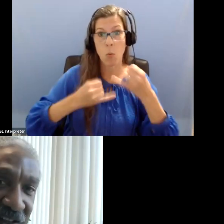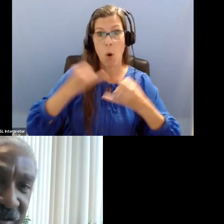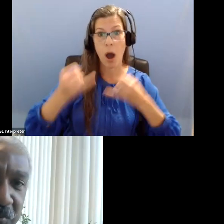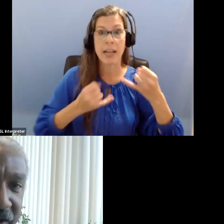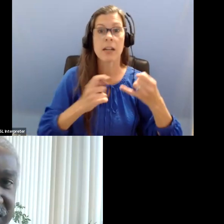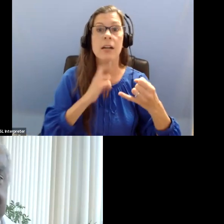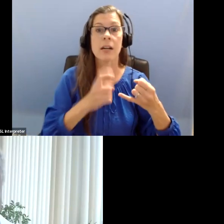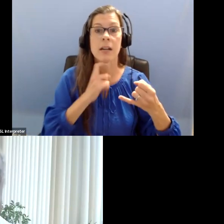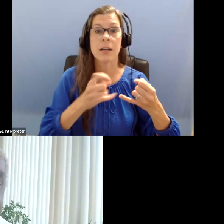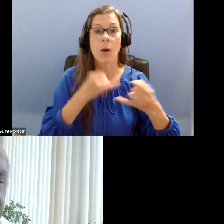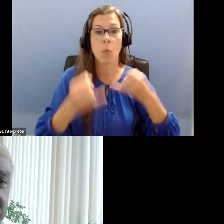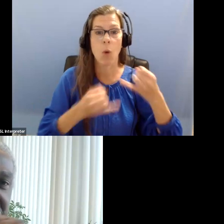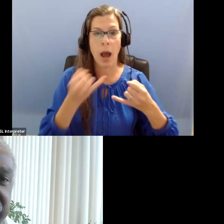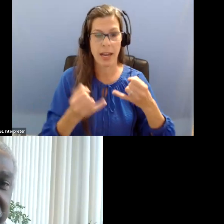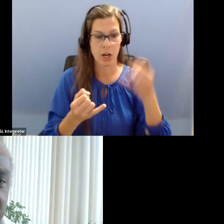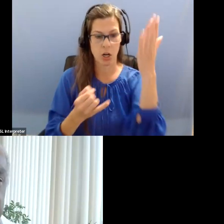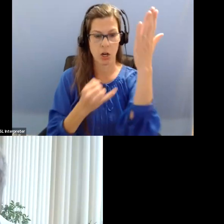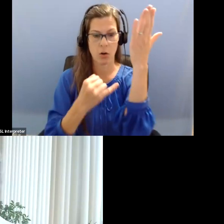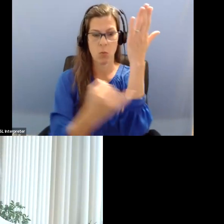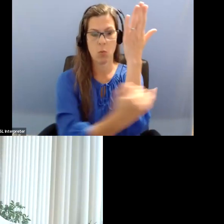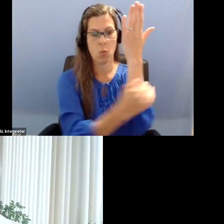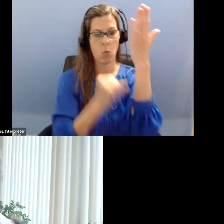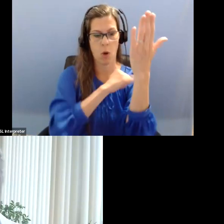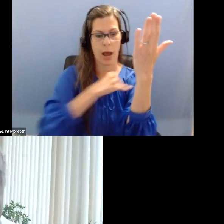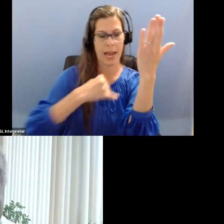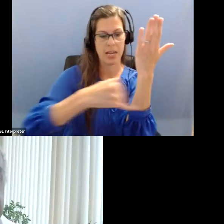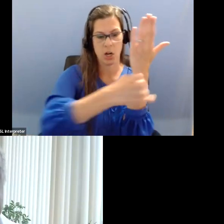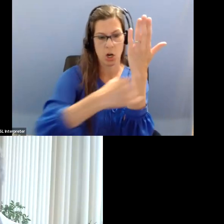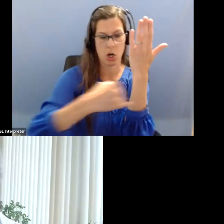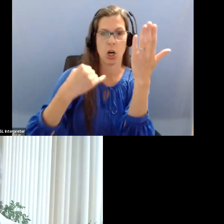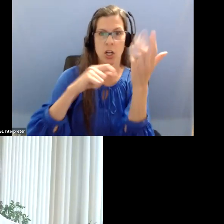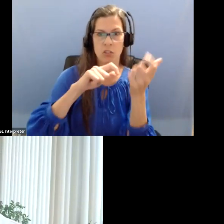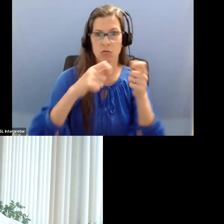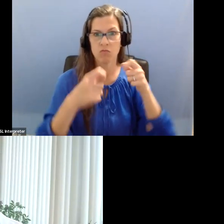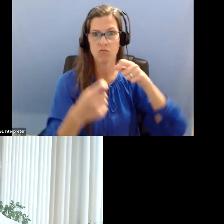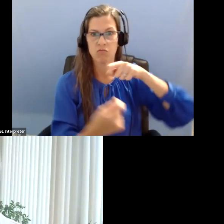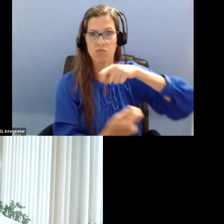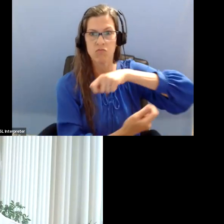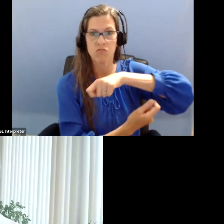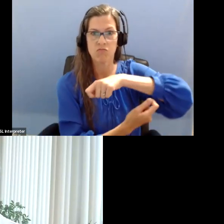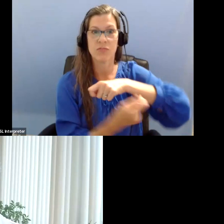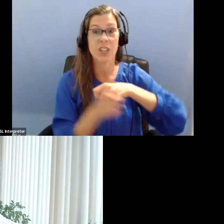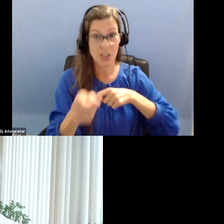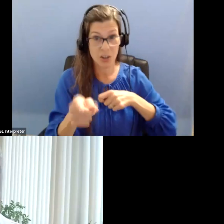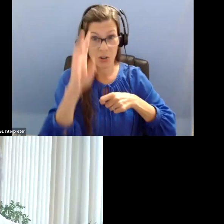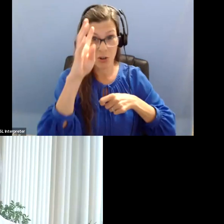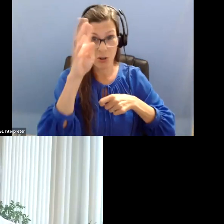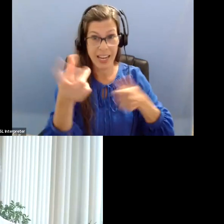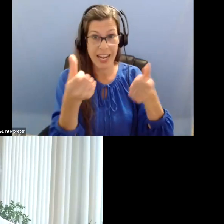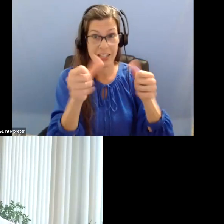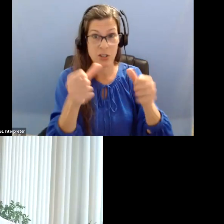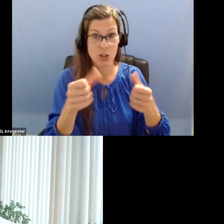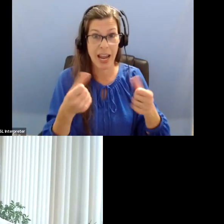trunks and branches to then bend those into the shape that you would like the tree to be, but that it does